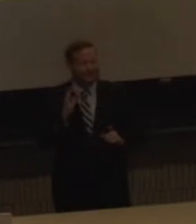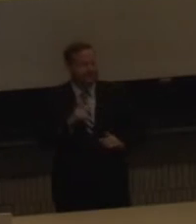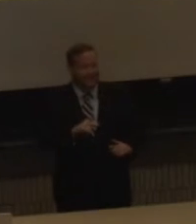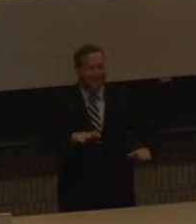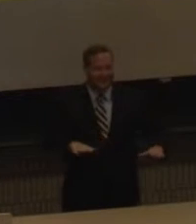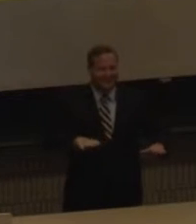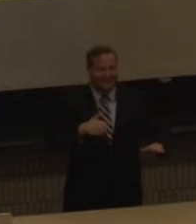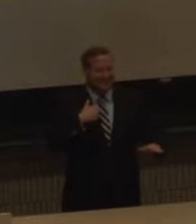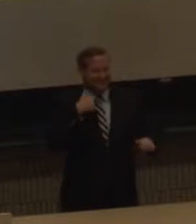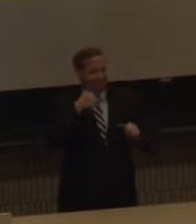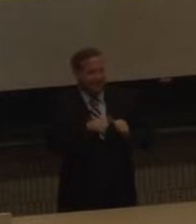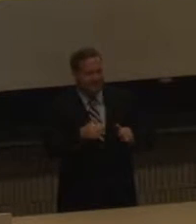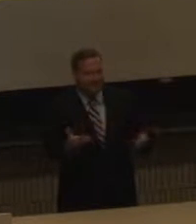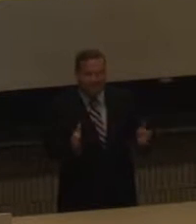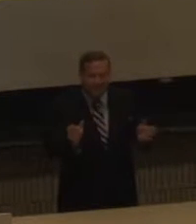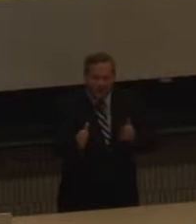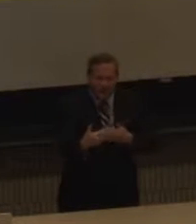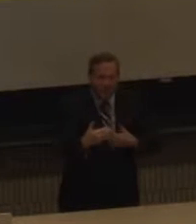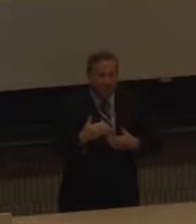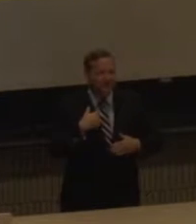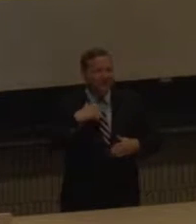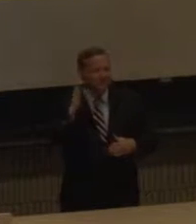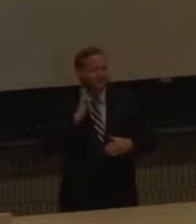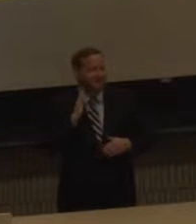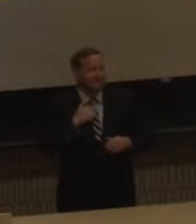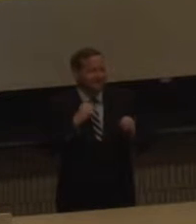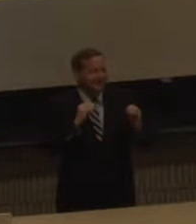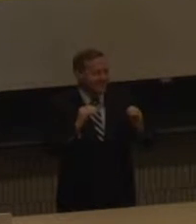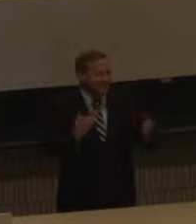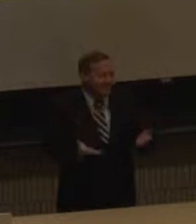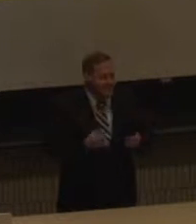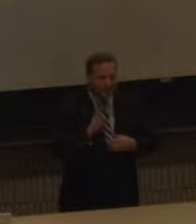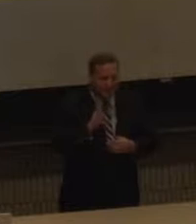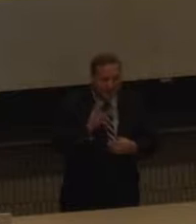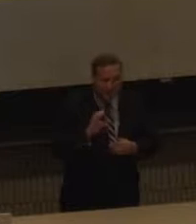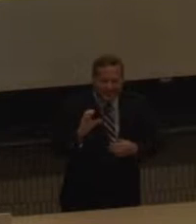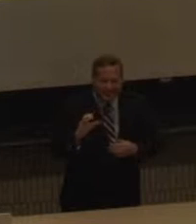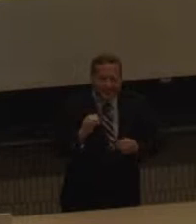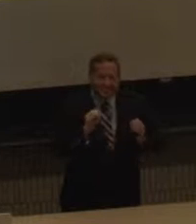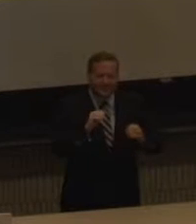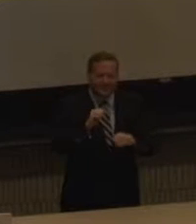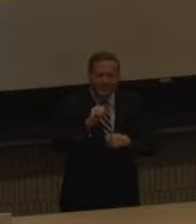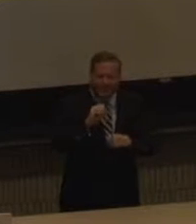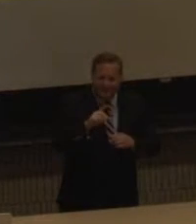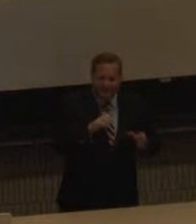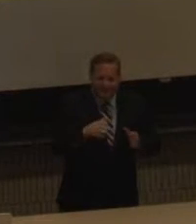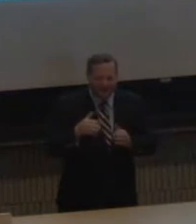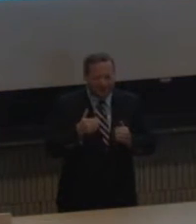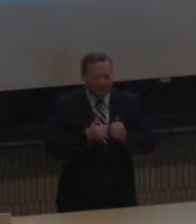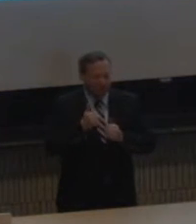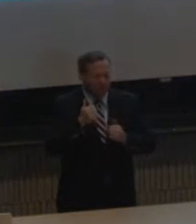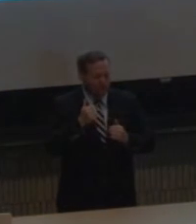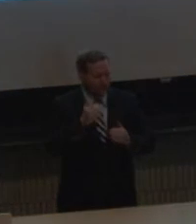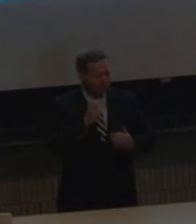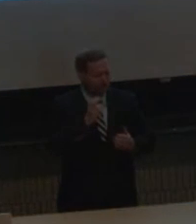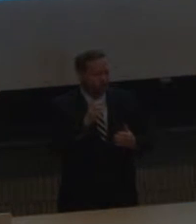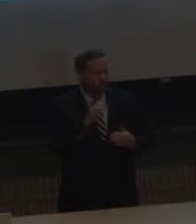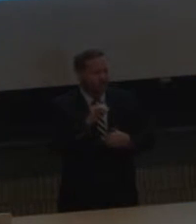Committee's involvement. It's fun to be back here, but it's sort of like flashbacks, standing in front of this room, being back on campus.